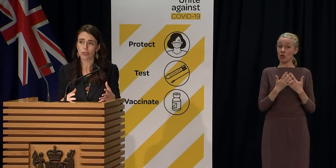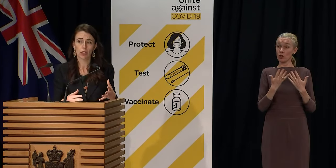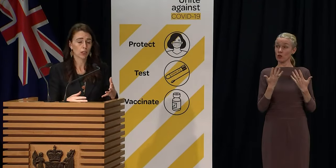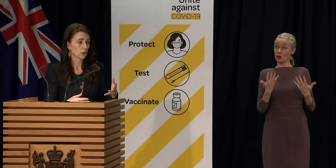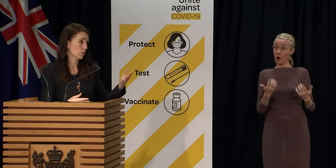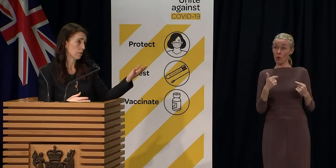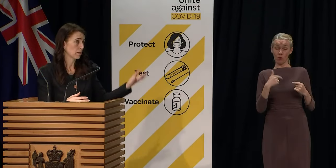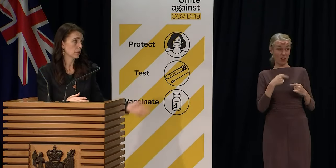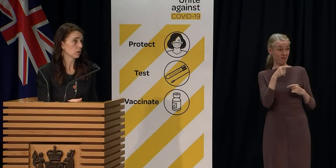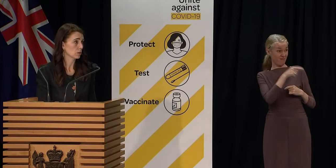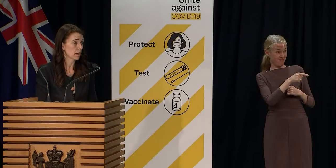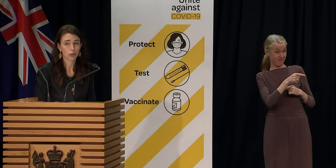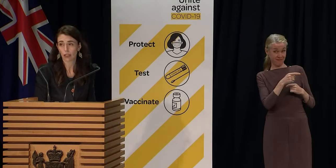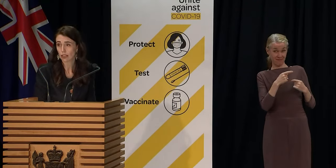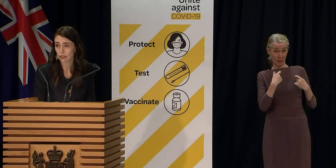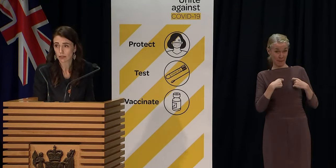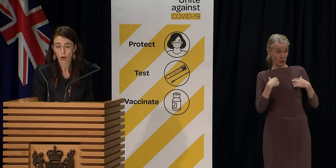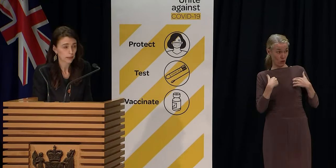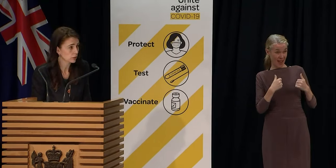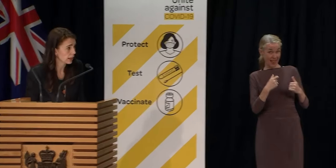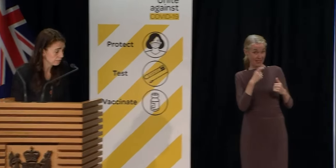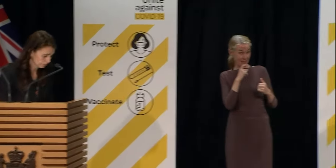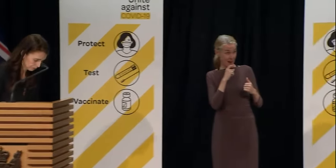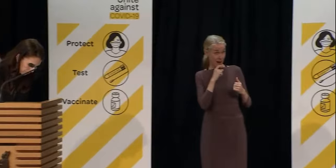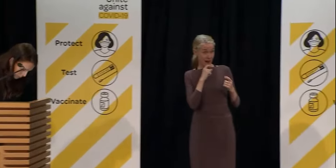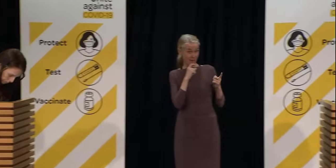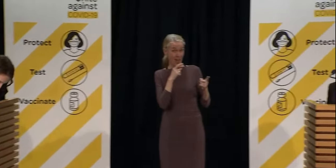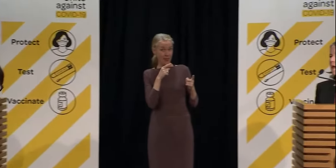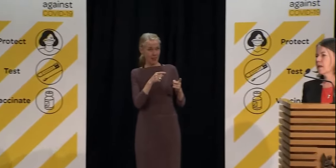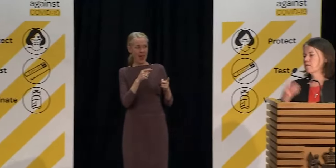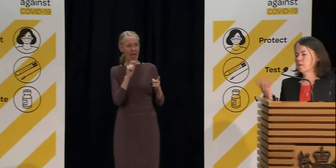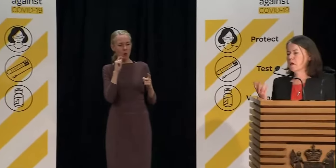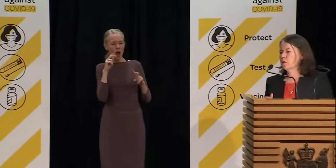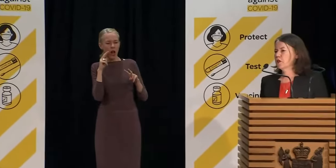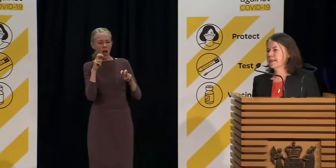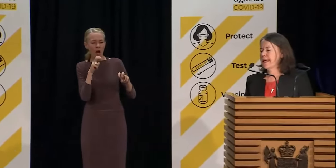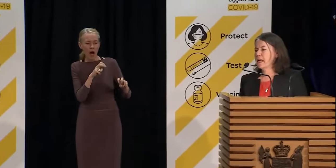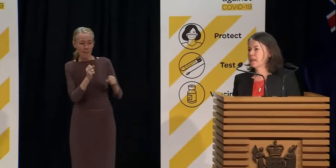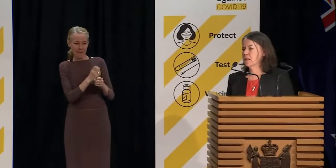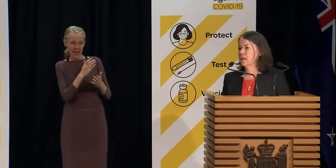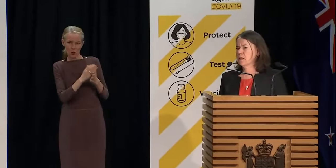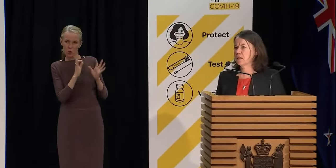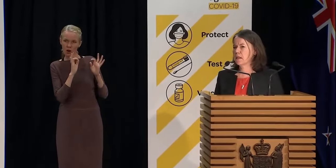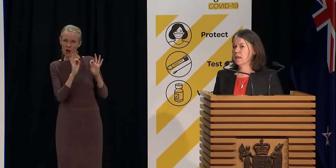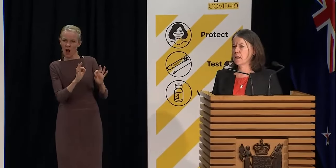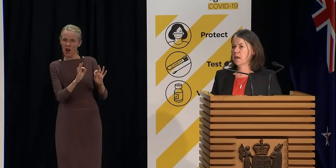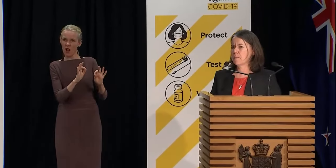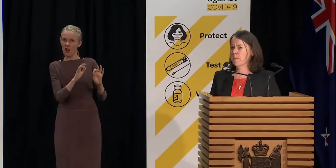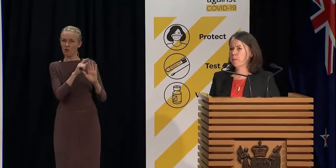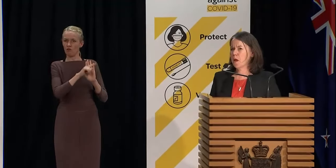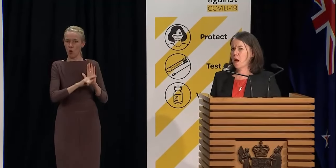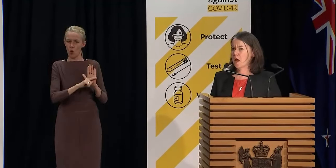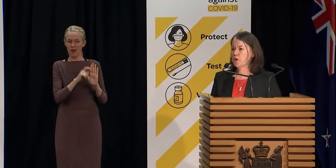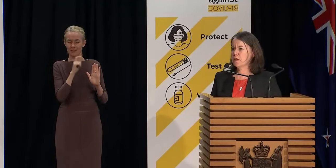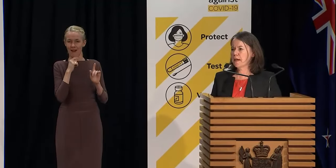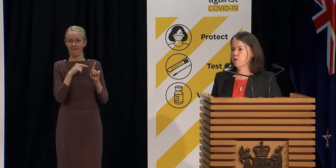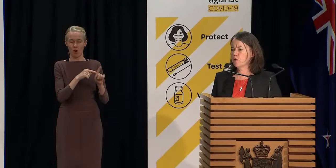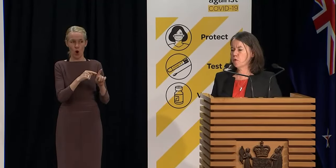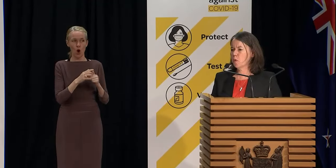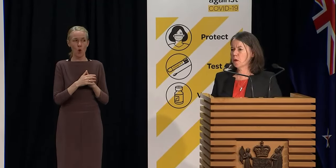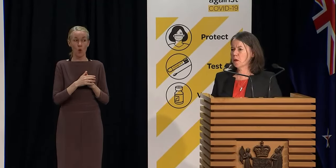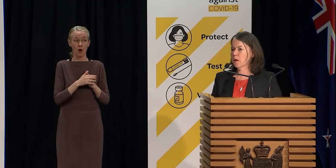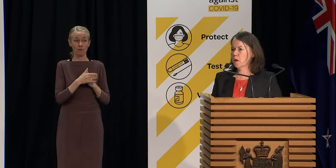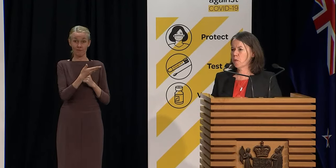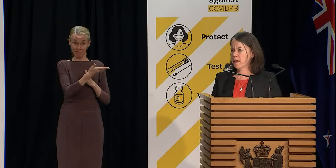of those. So perhaps Dr. McElhenney would like to comment on that. Just to add that the under a